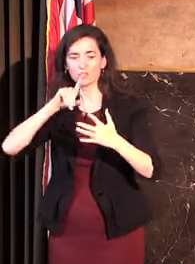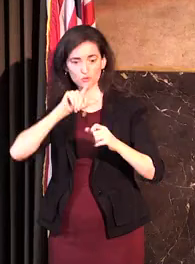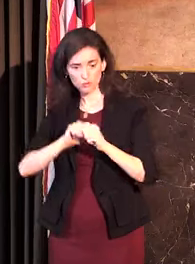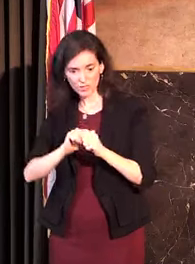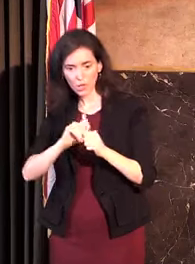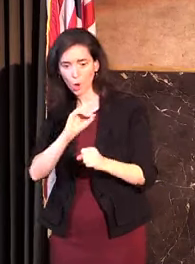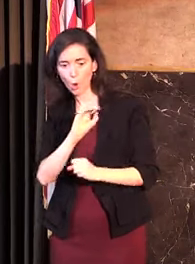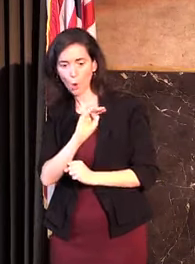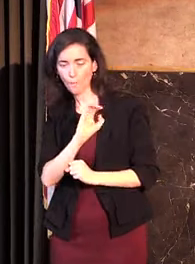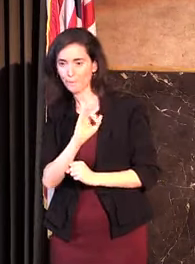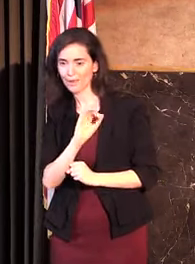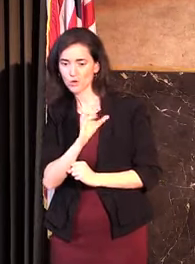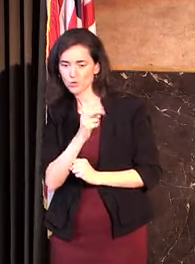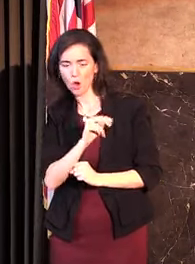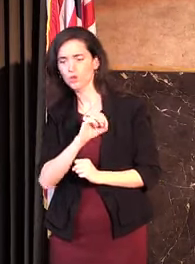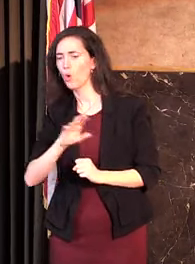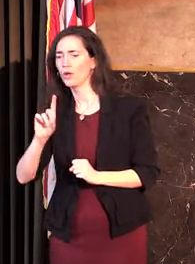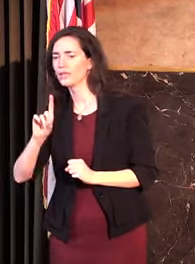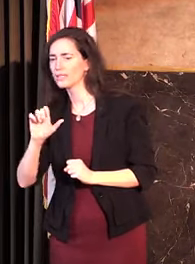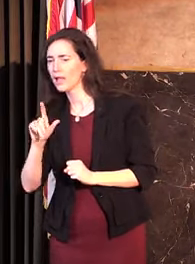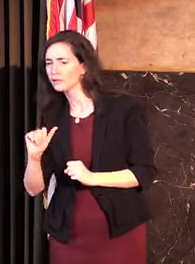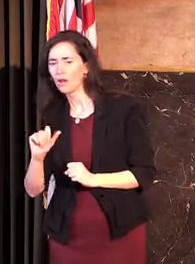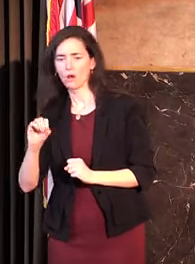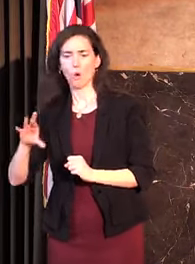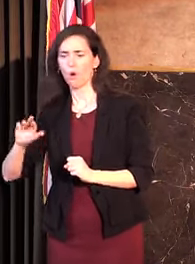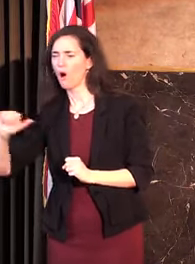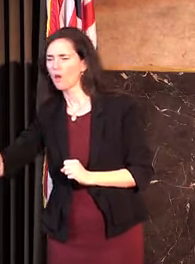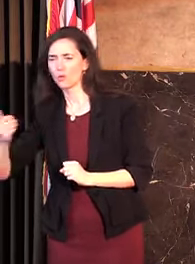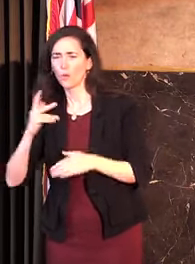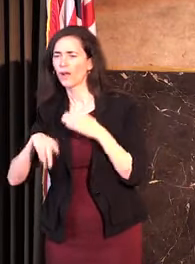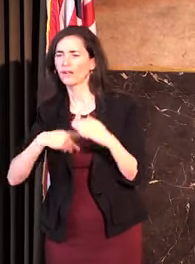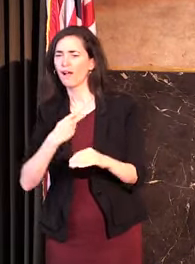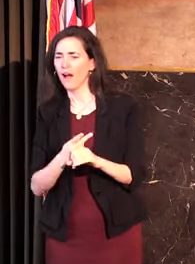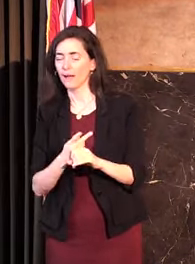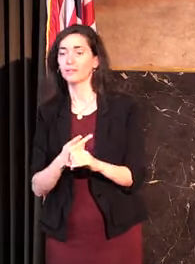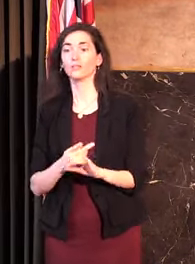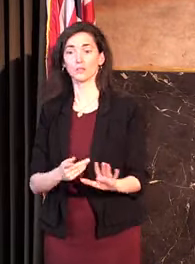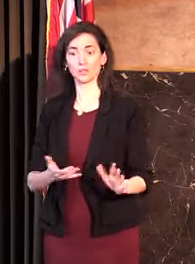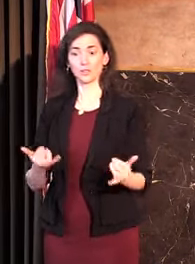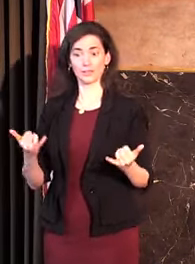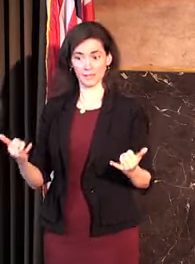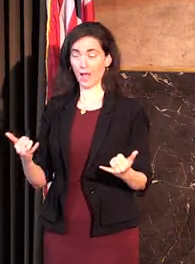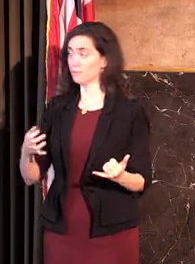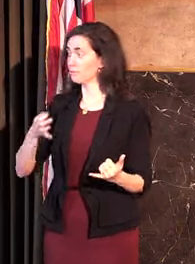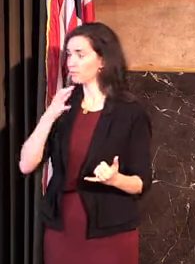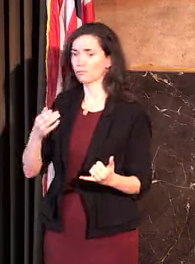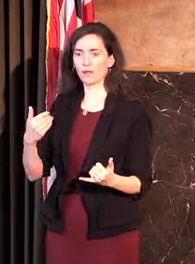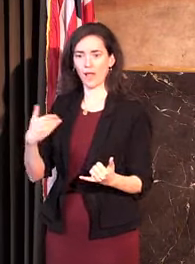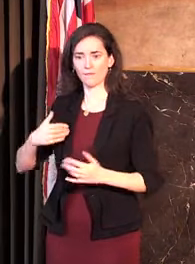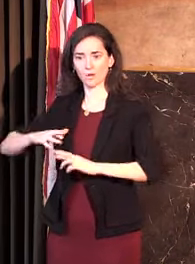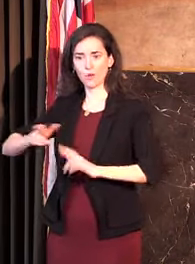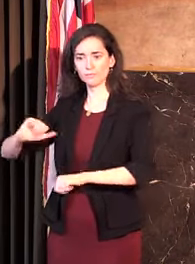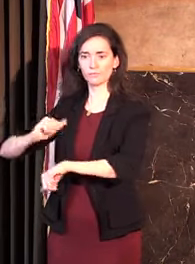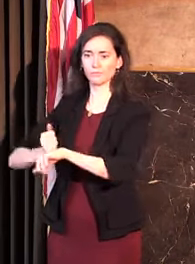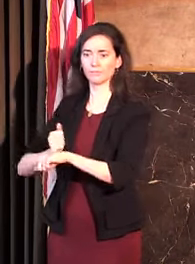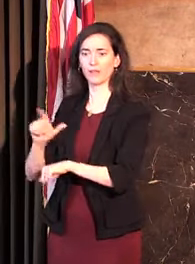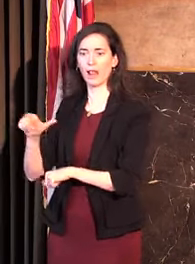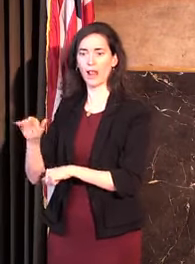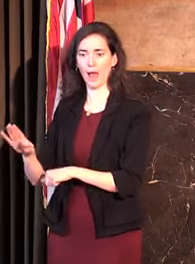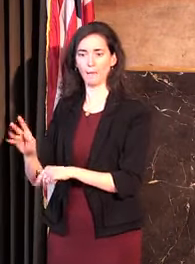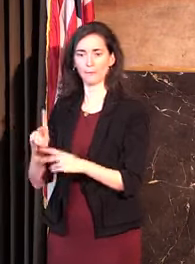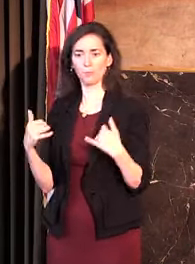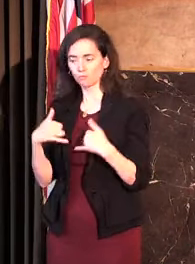other variant. And we have the capacity, at least at current numbers, to